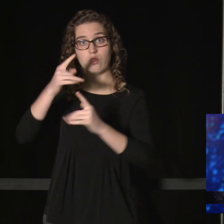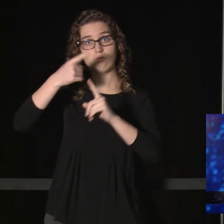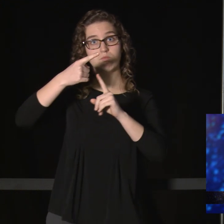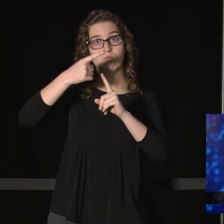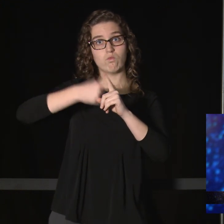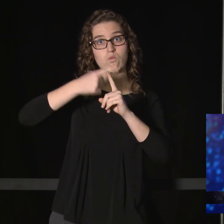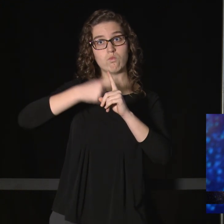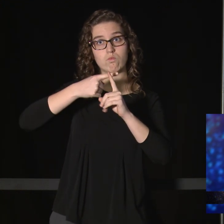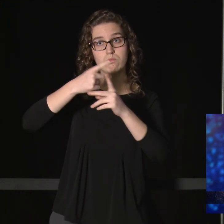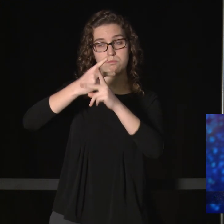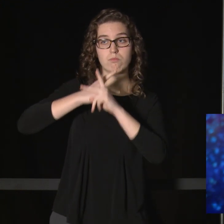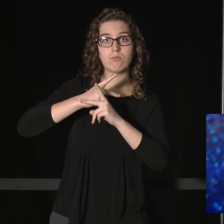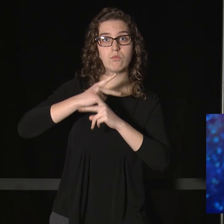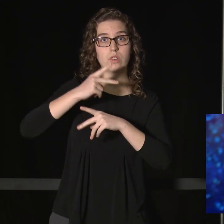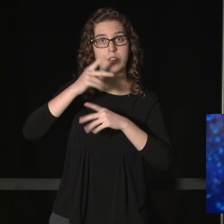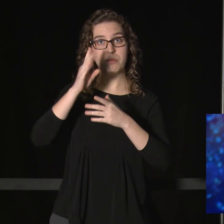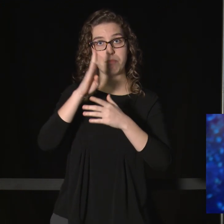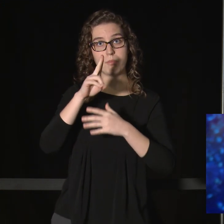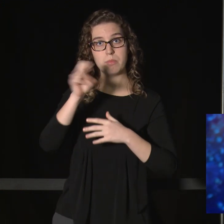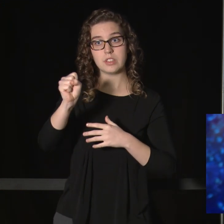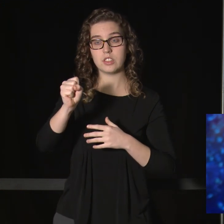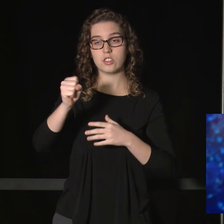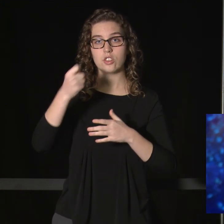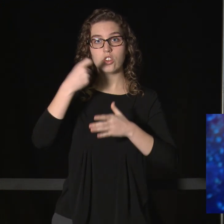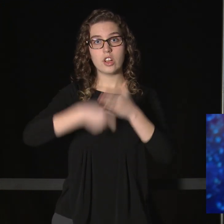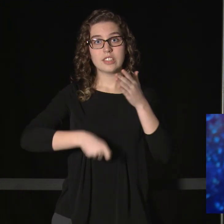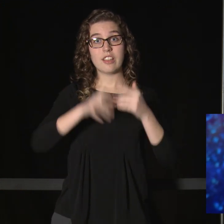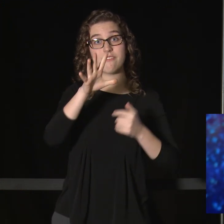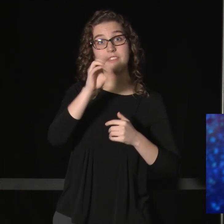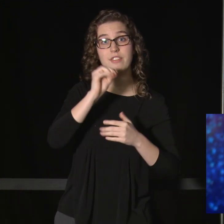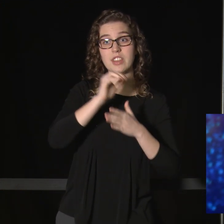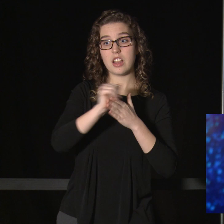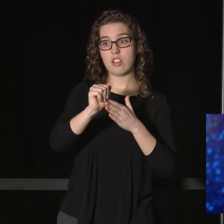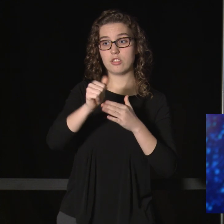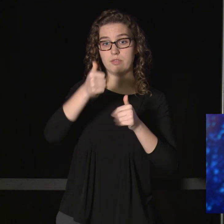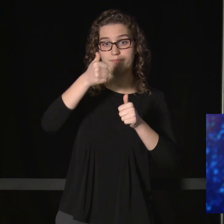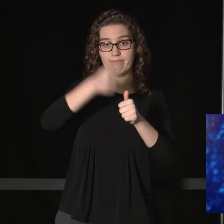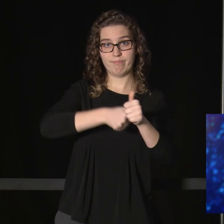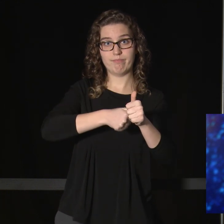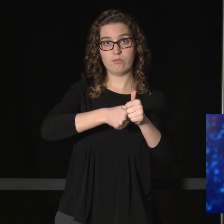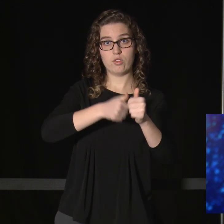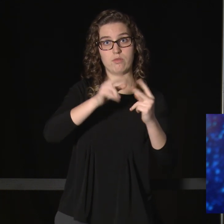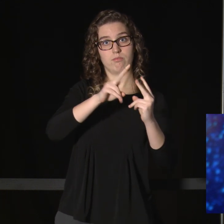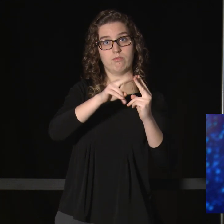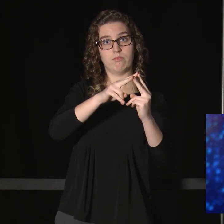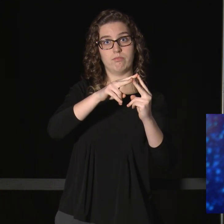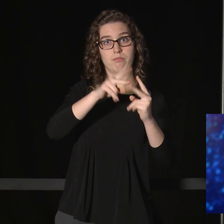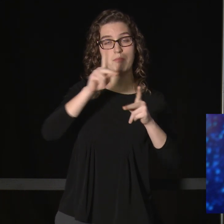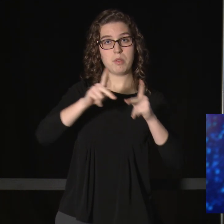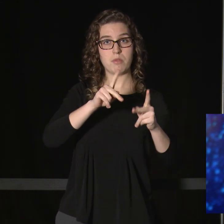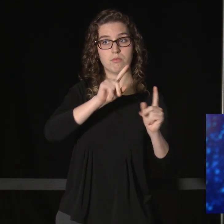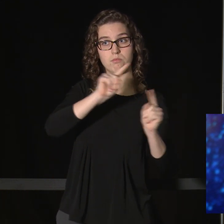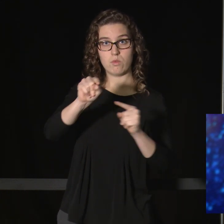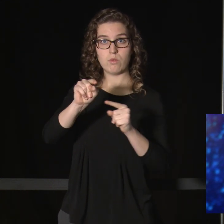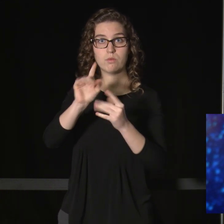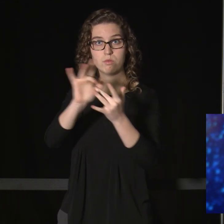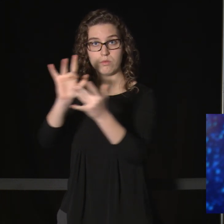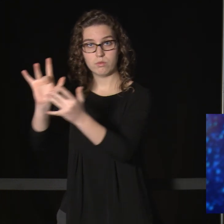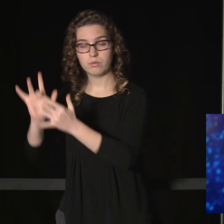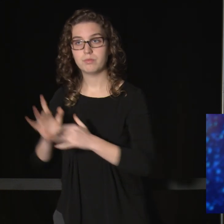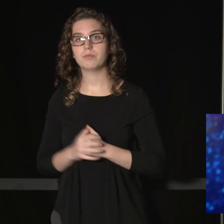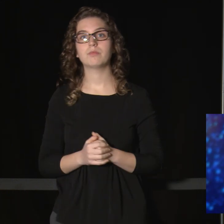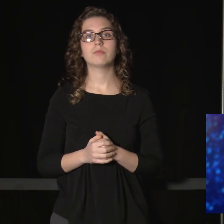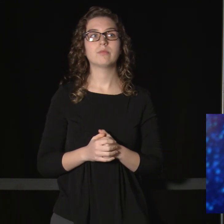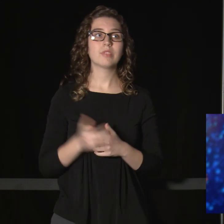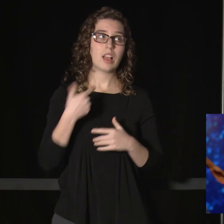about $50 per row, so about $50 per two people that go on outreach. So I'm sharing